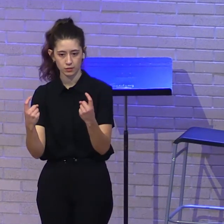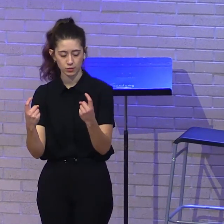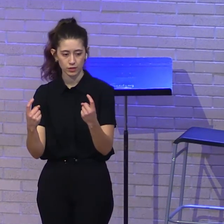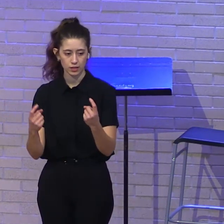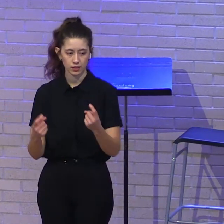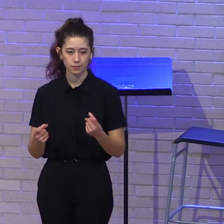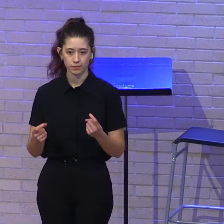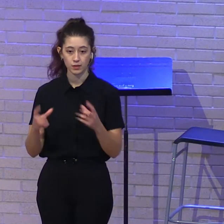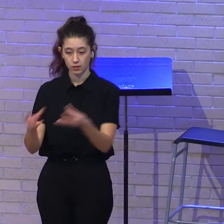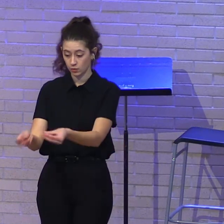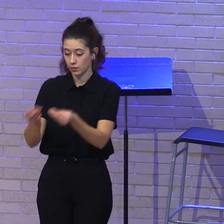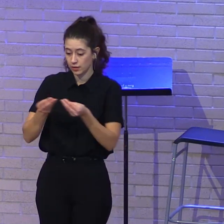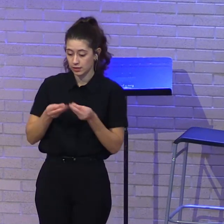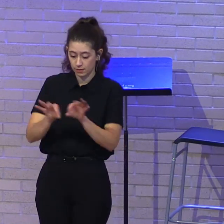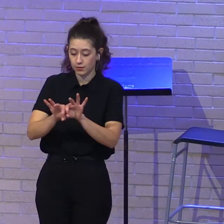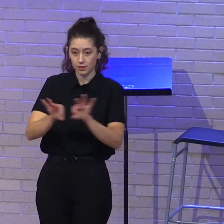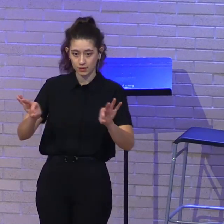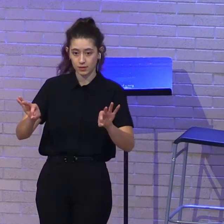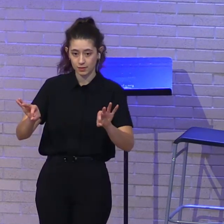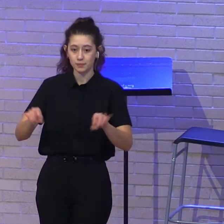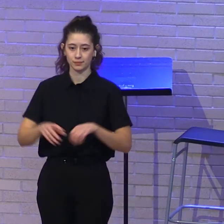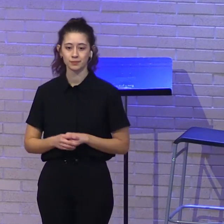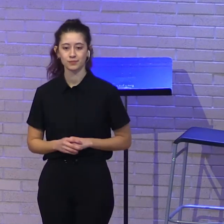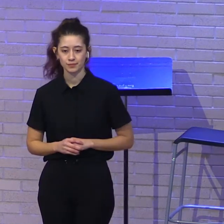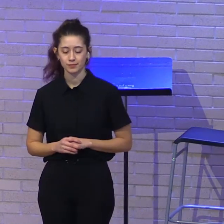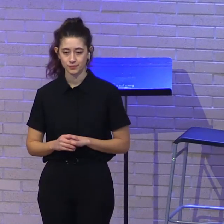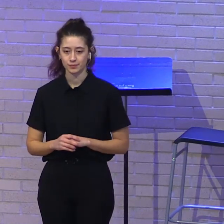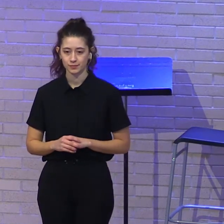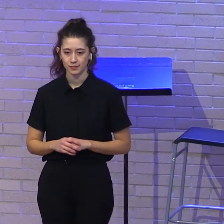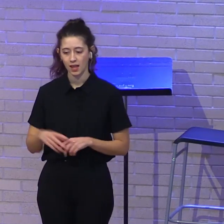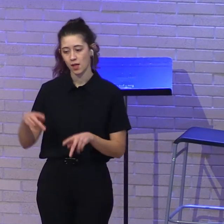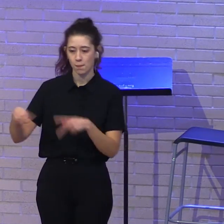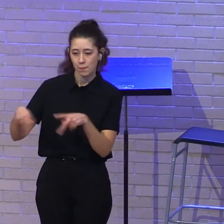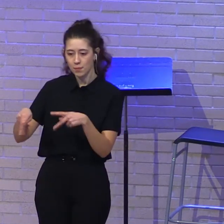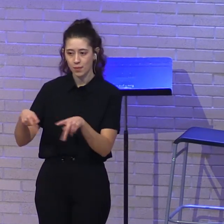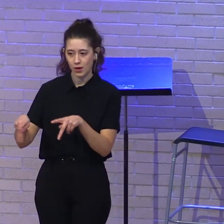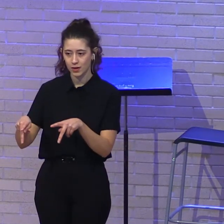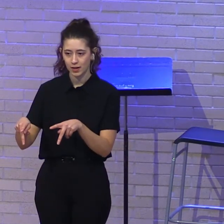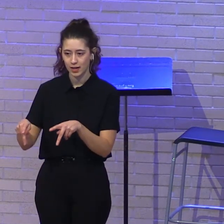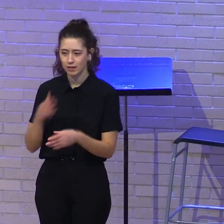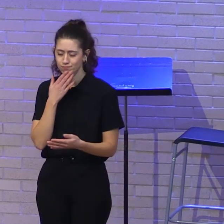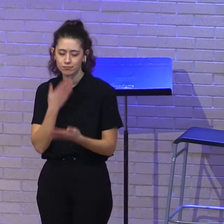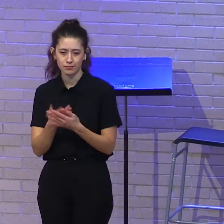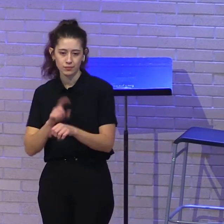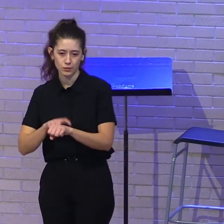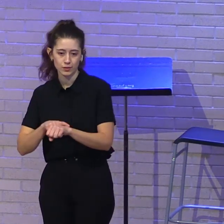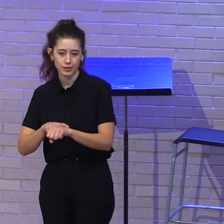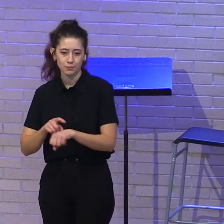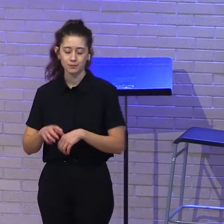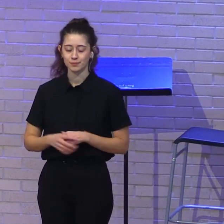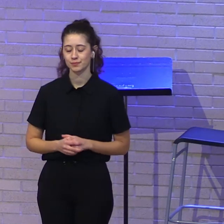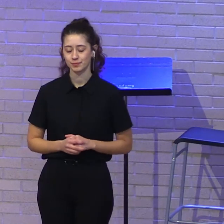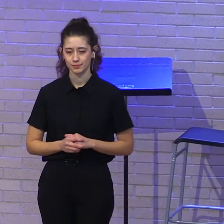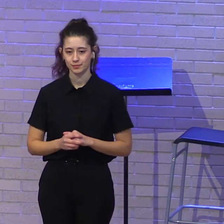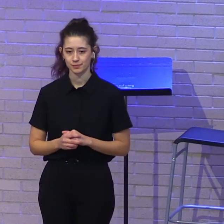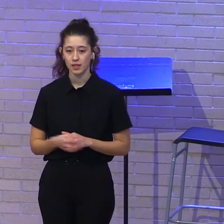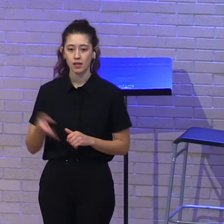Sometimes there is a party after that ceremony. For me, that day was 1st of December of